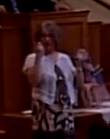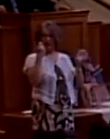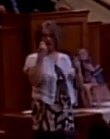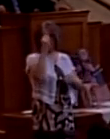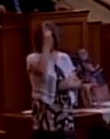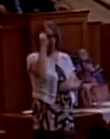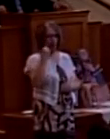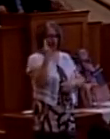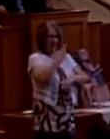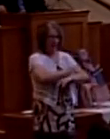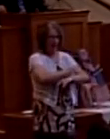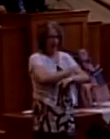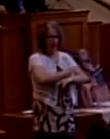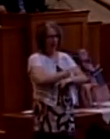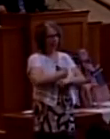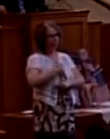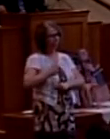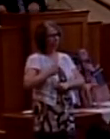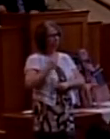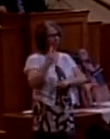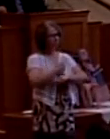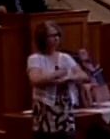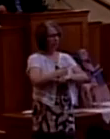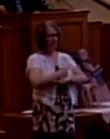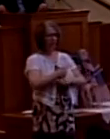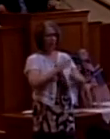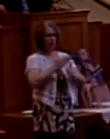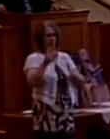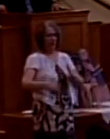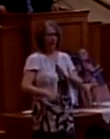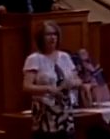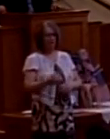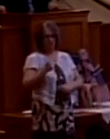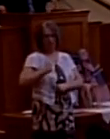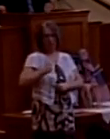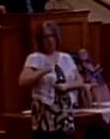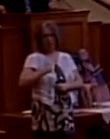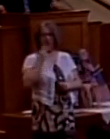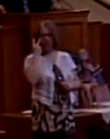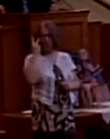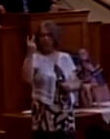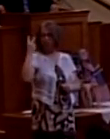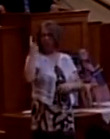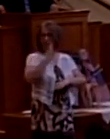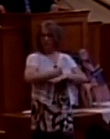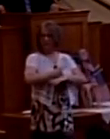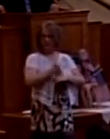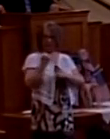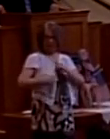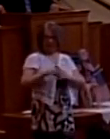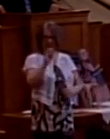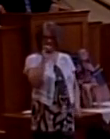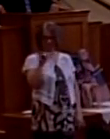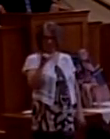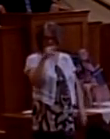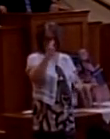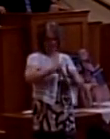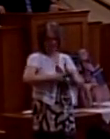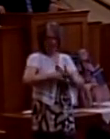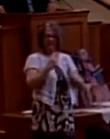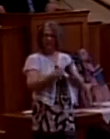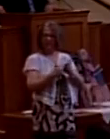weekend, and Memorial Day, you know, the last Monday of the month of May, and